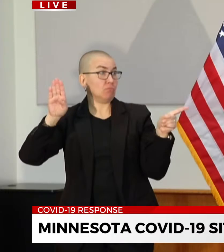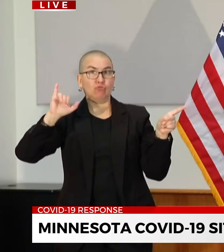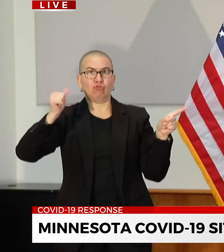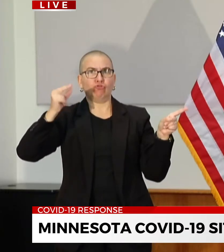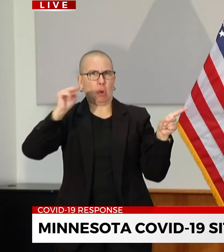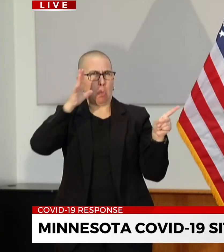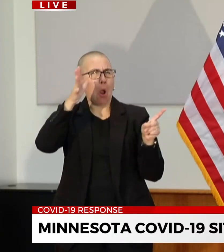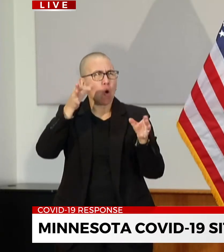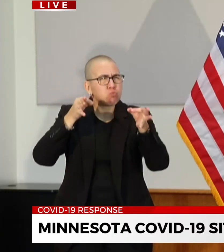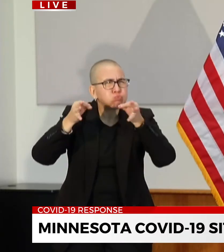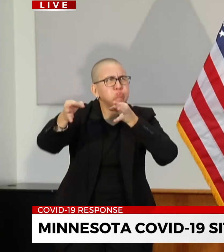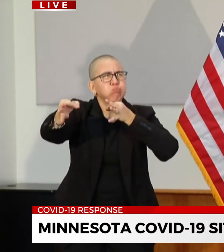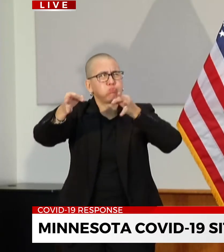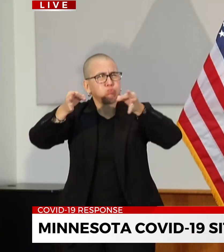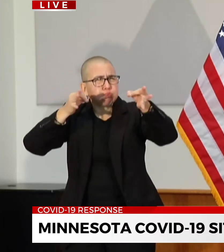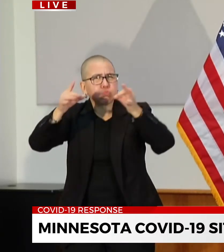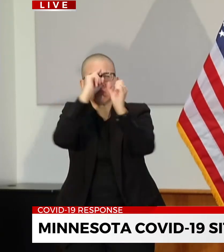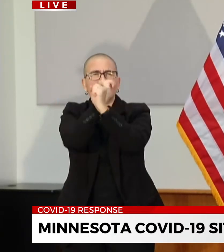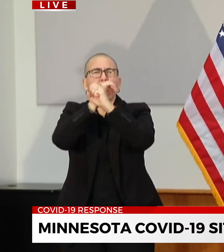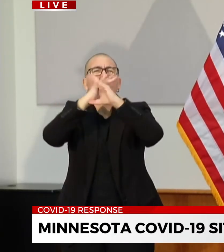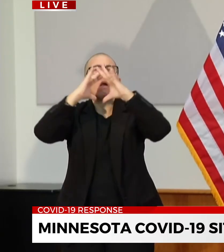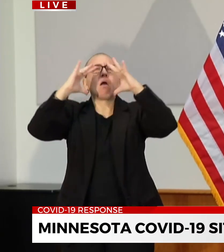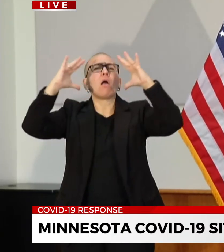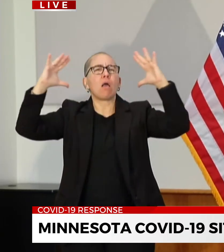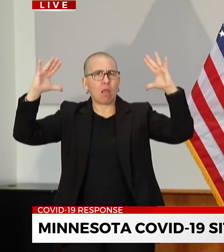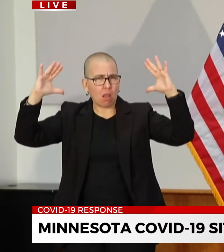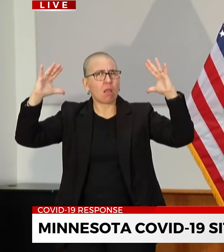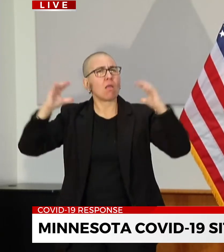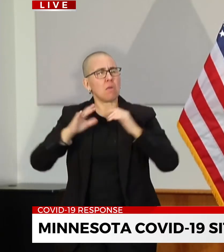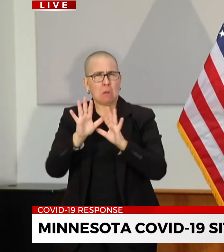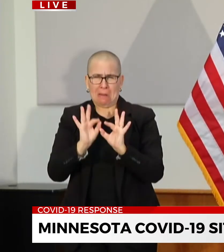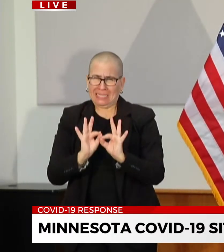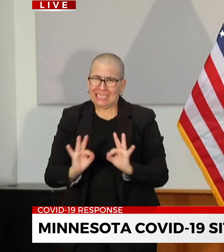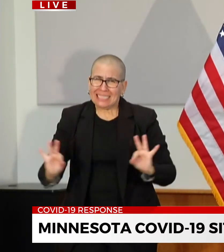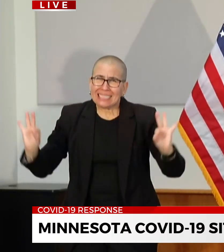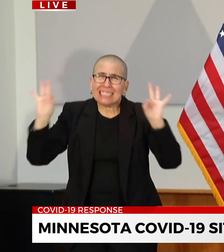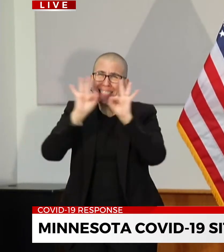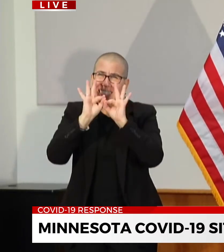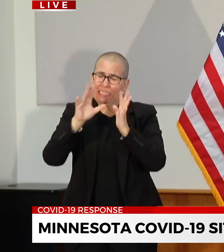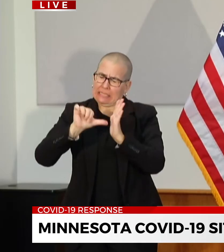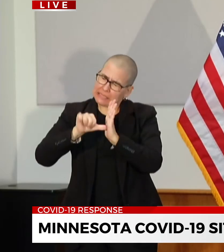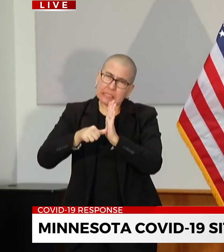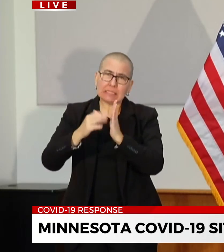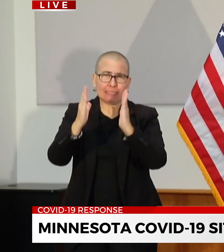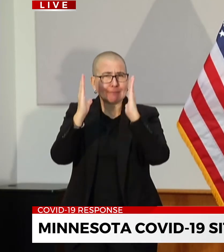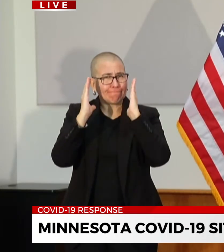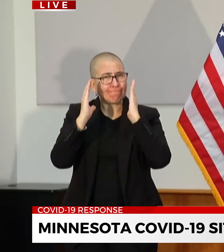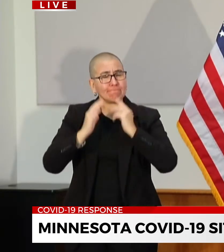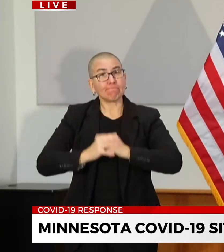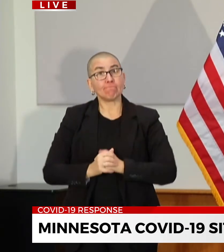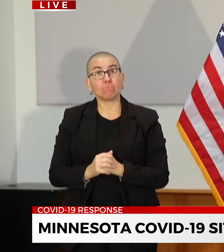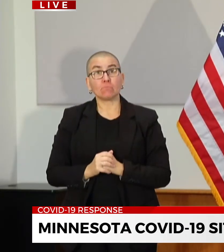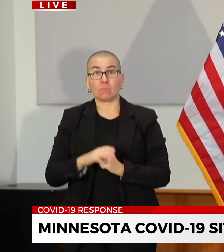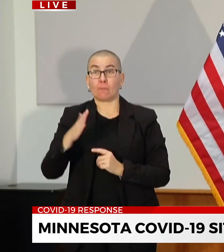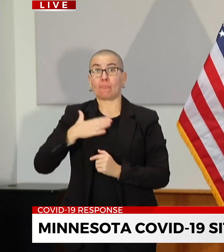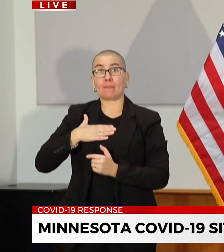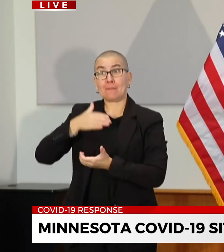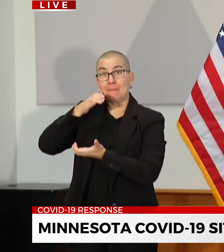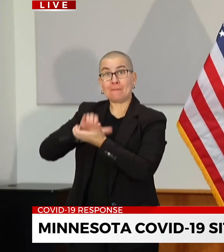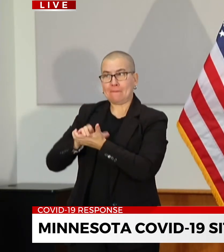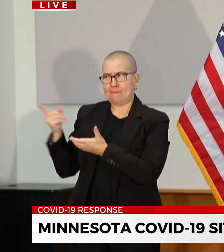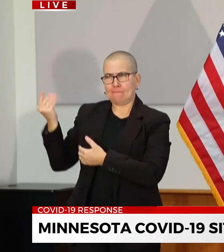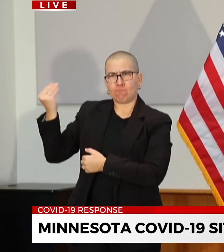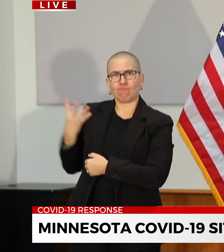reiterate. This data is important, and as the First Lady oftentimes tells me, and she was the assessment